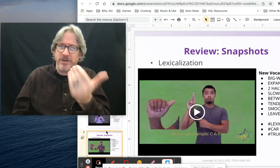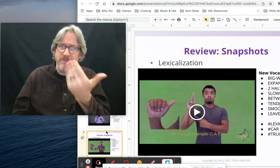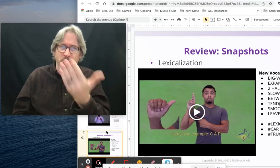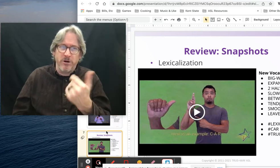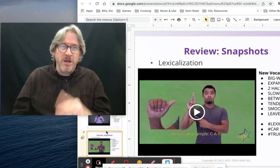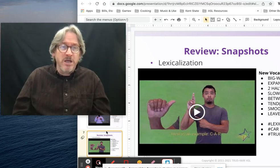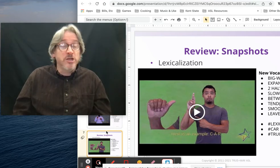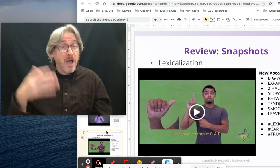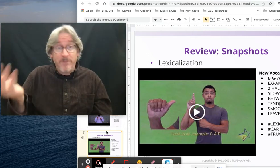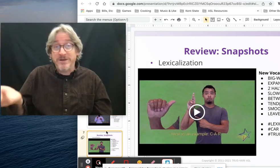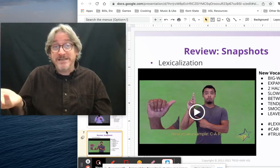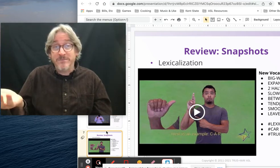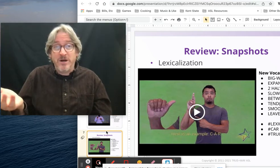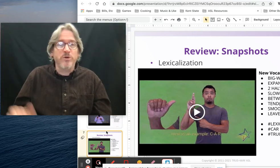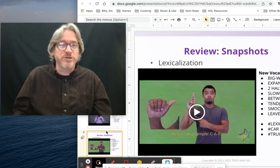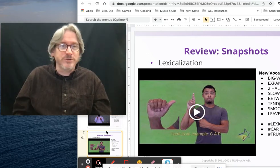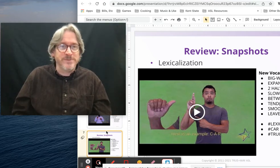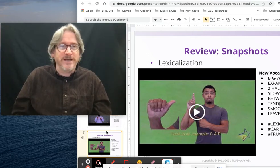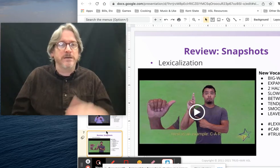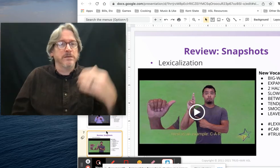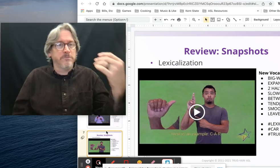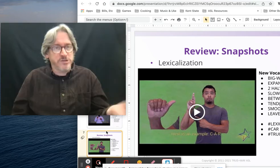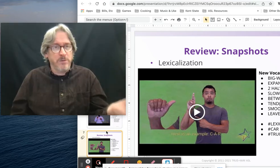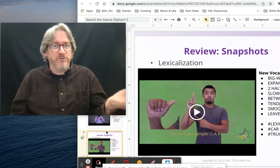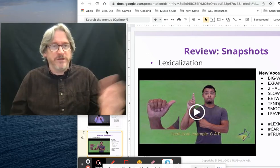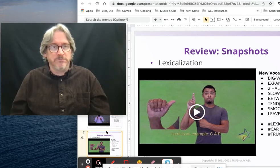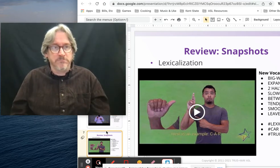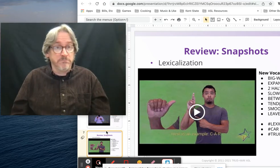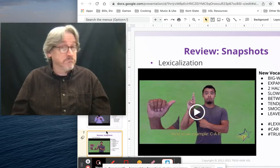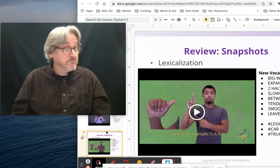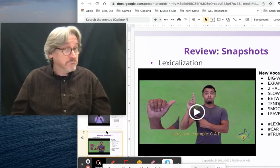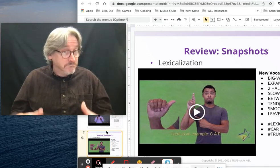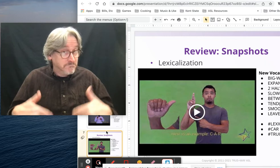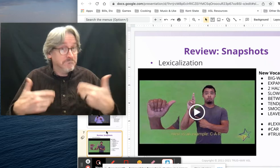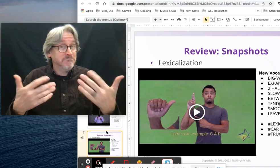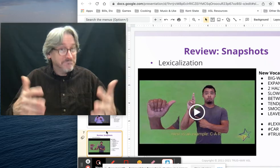no, give me more. I went to see him. What'd you do this weekend? Saw a movie.